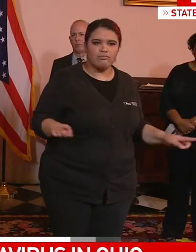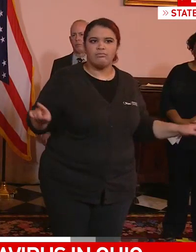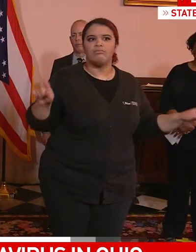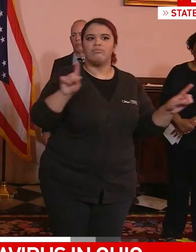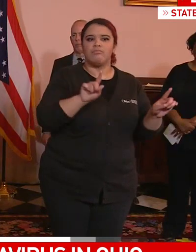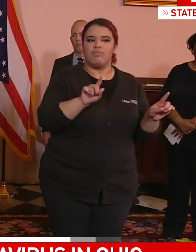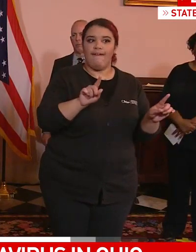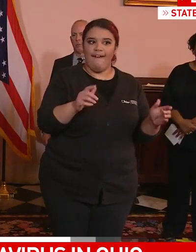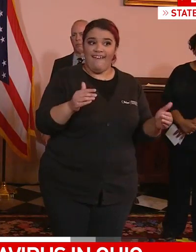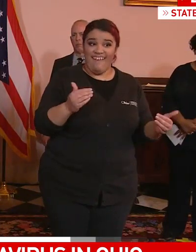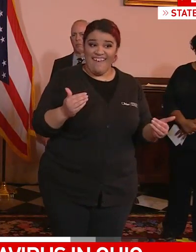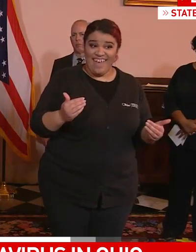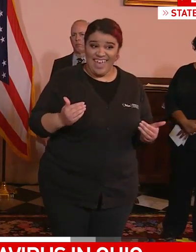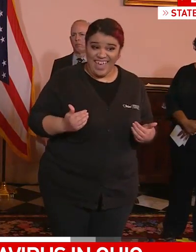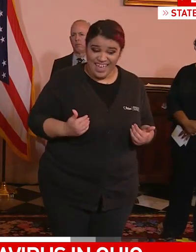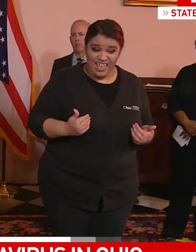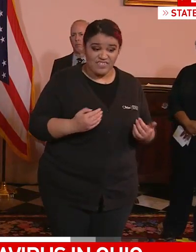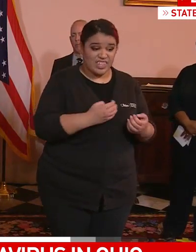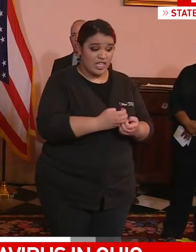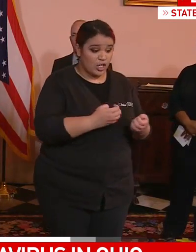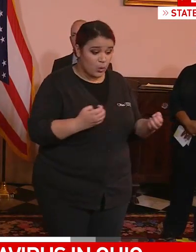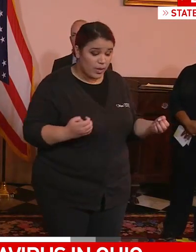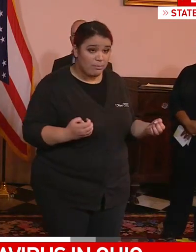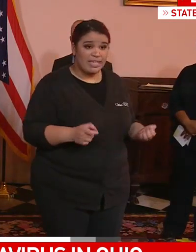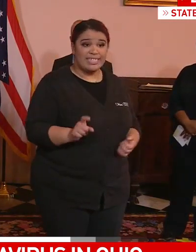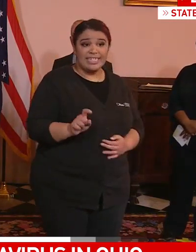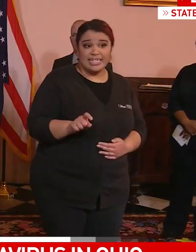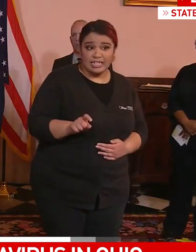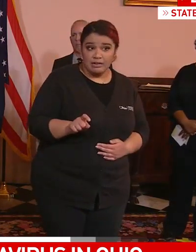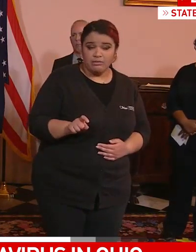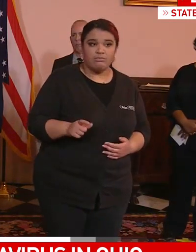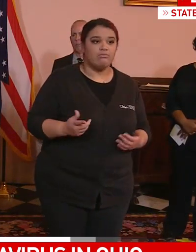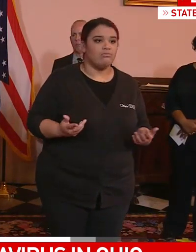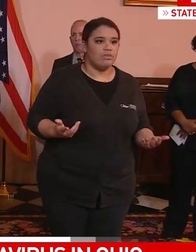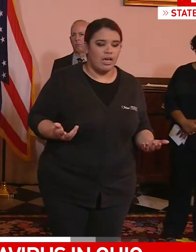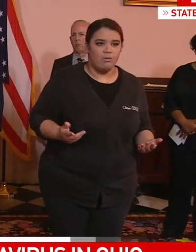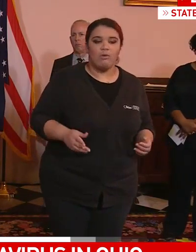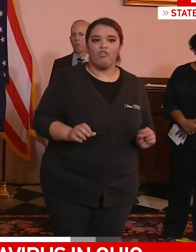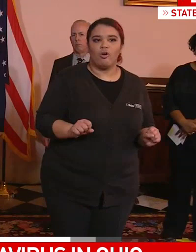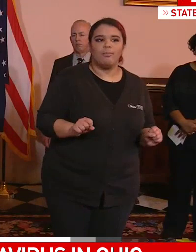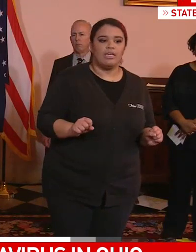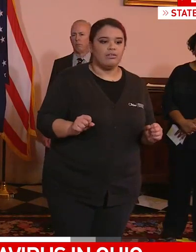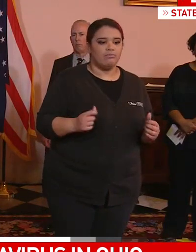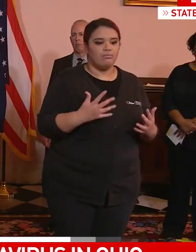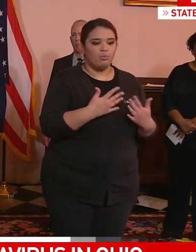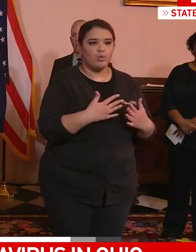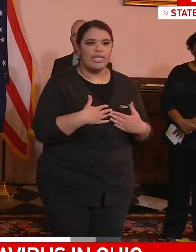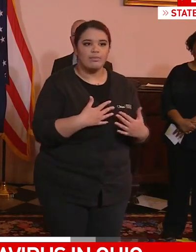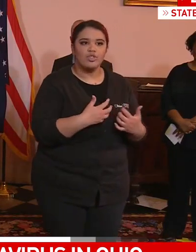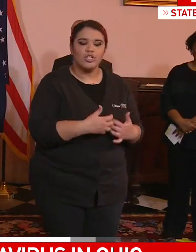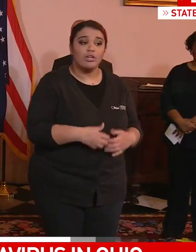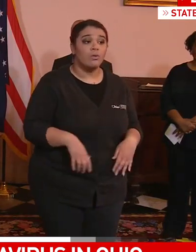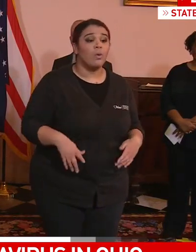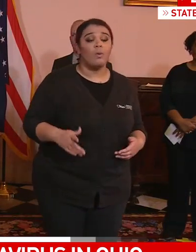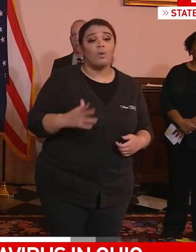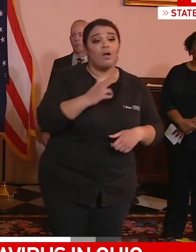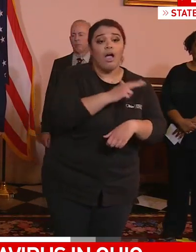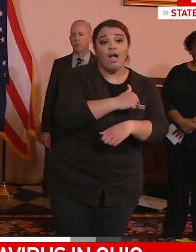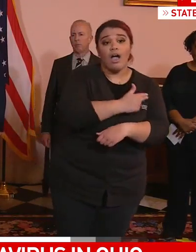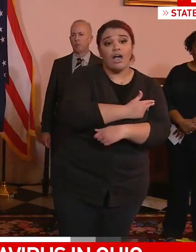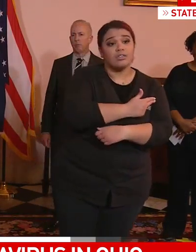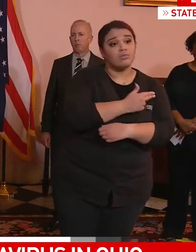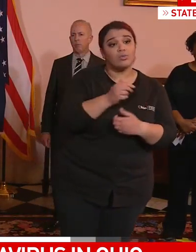what they need, whether that's a ventilator, whether that's a hospital room, whatever that is. No one can guarantee